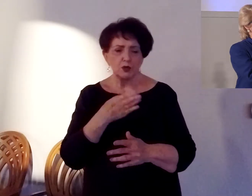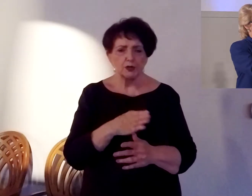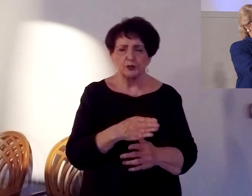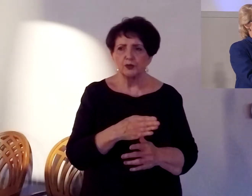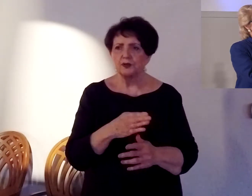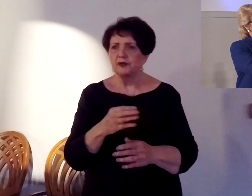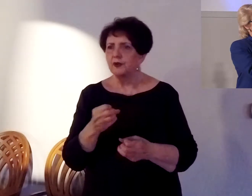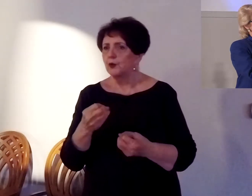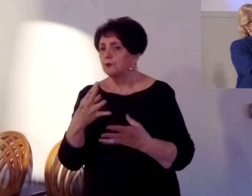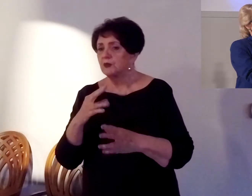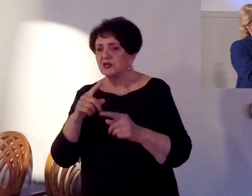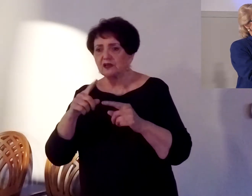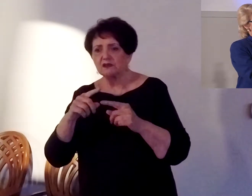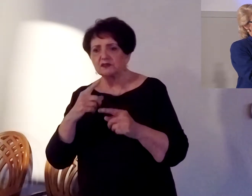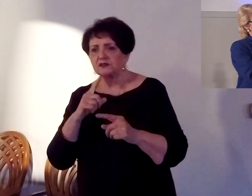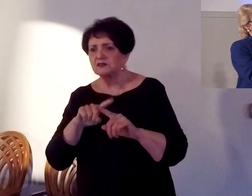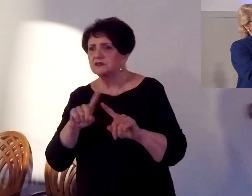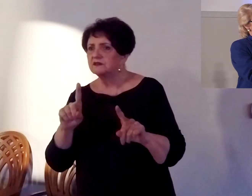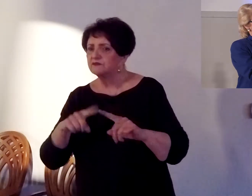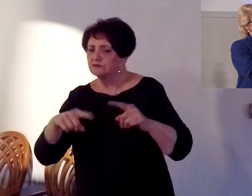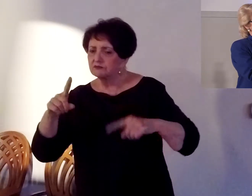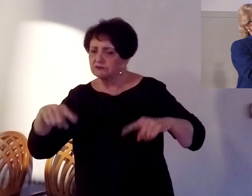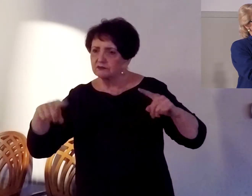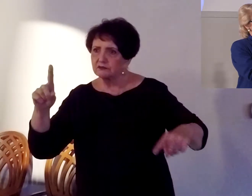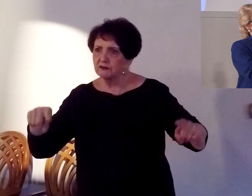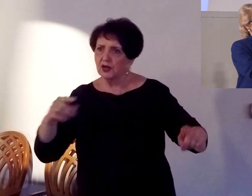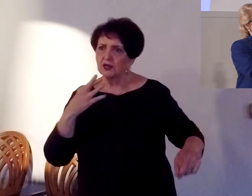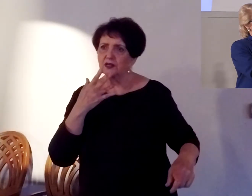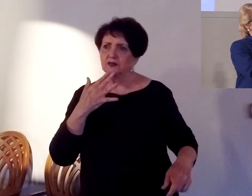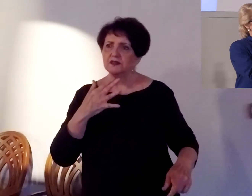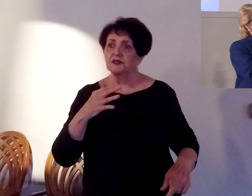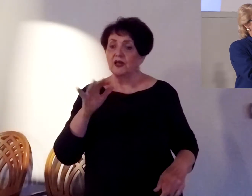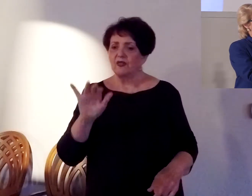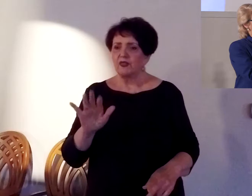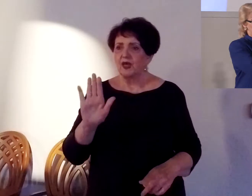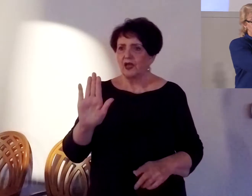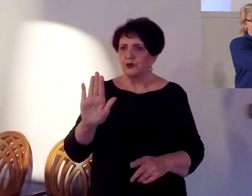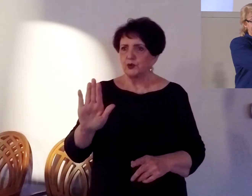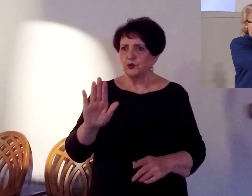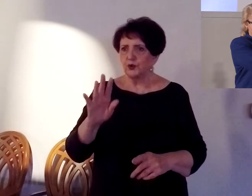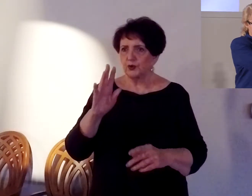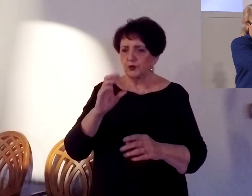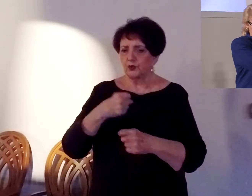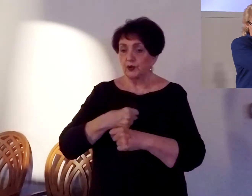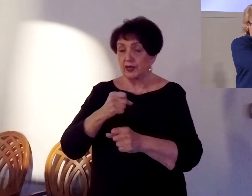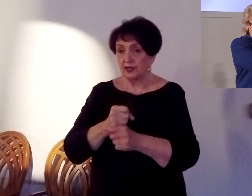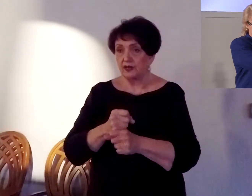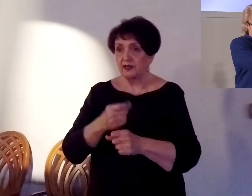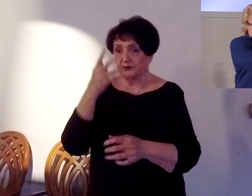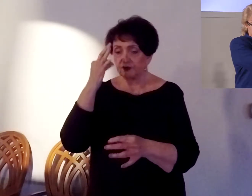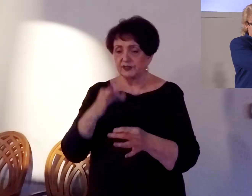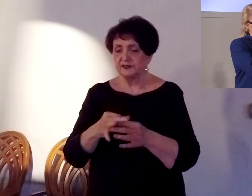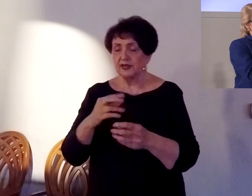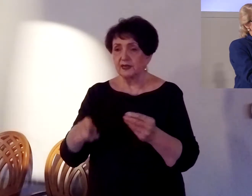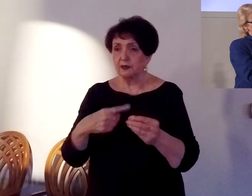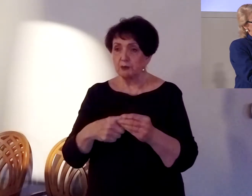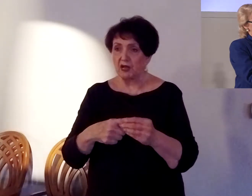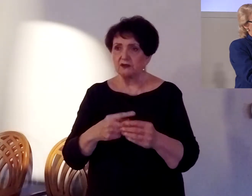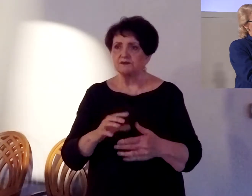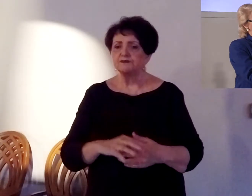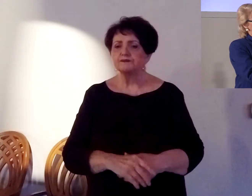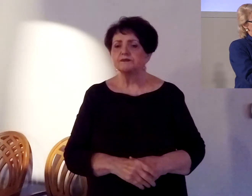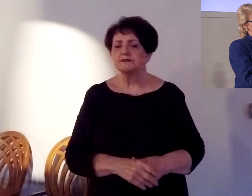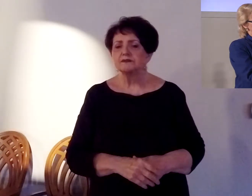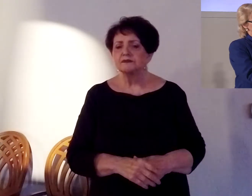does it look like, all of that. That is what you're creating or you're deciding about. But